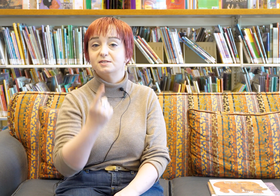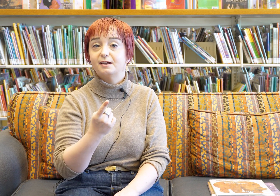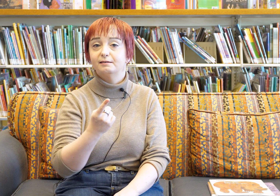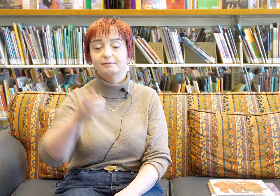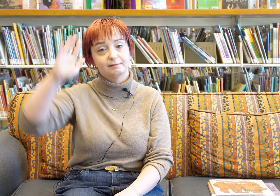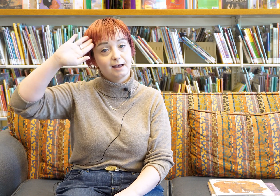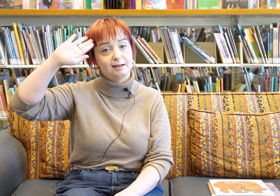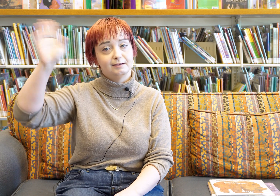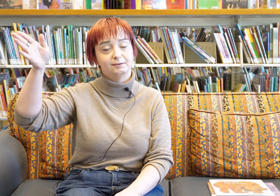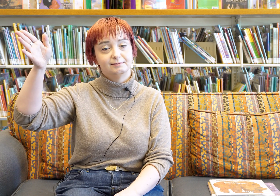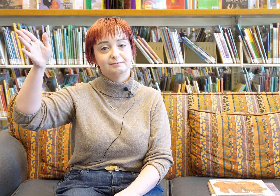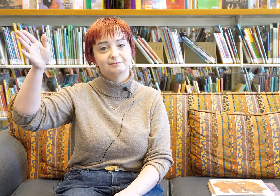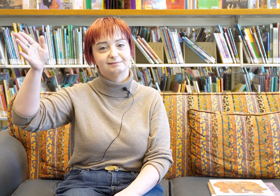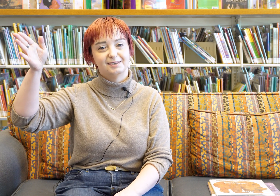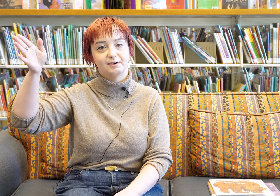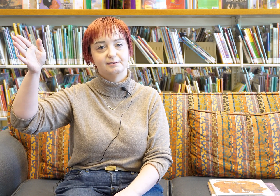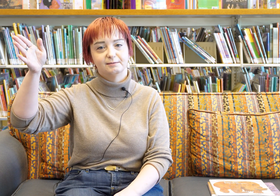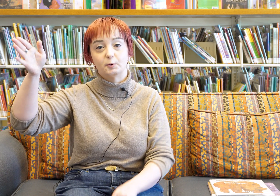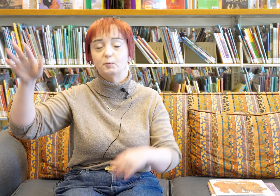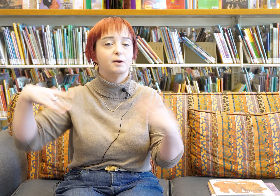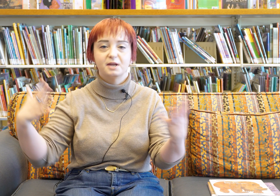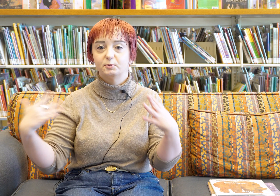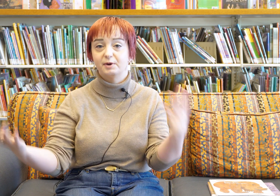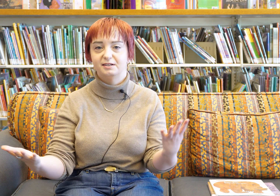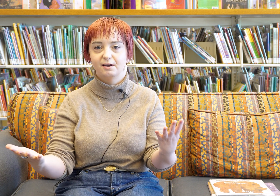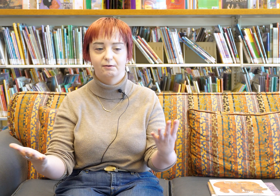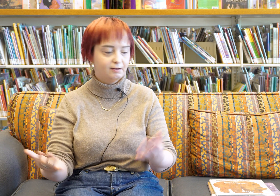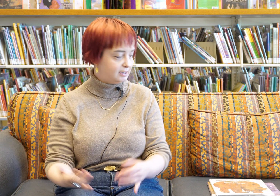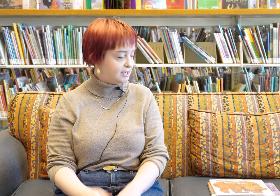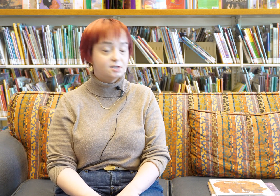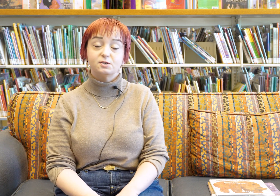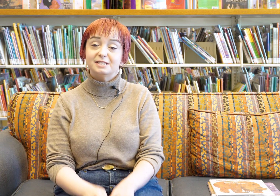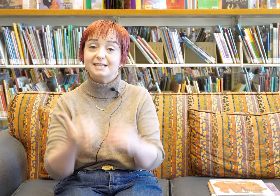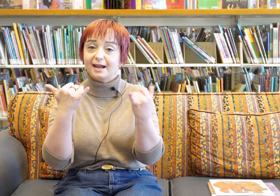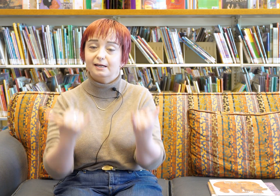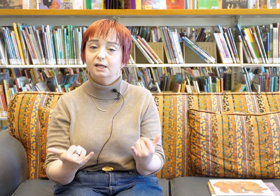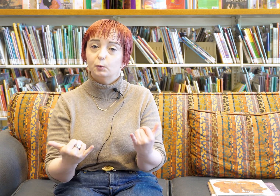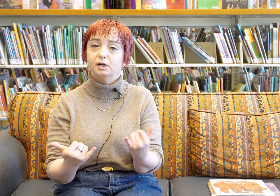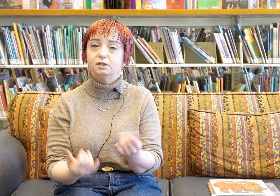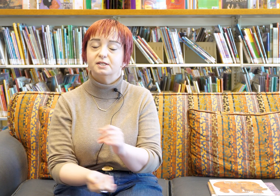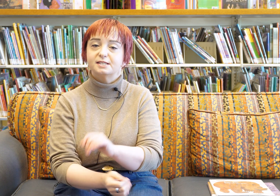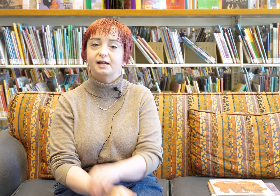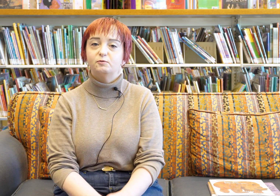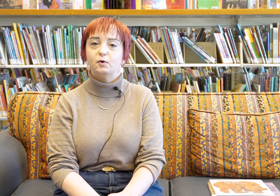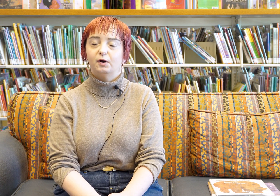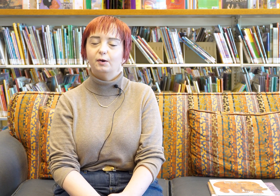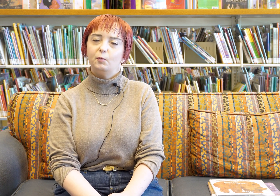say hello. All right. We're warmed up. We're ready to go. So today, we're going to learn the sign for